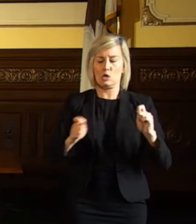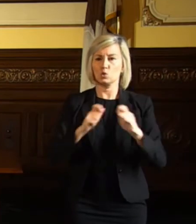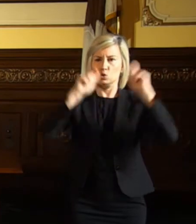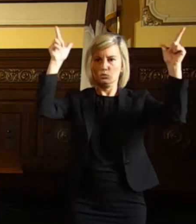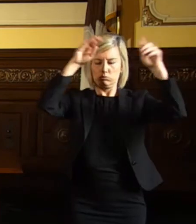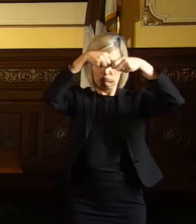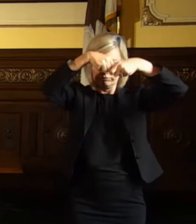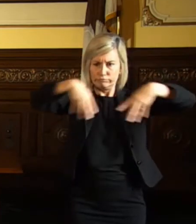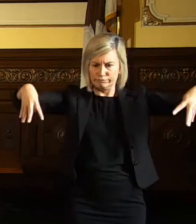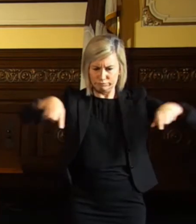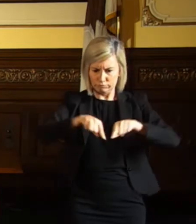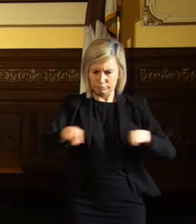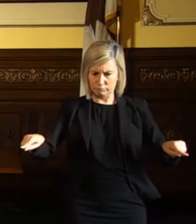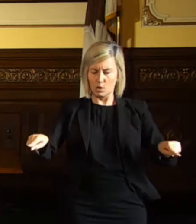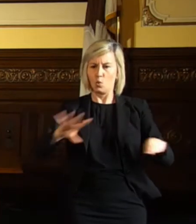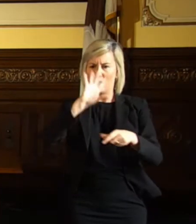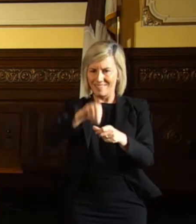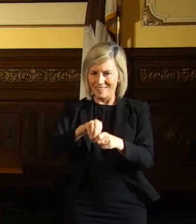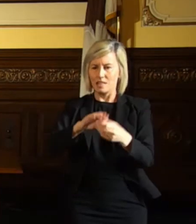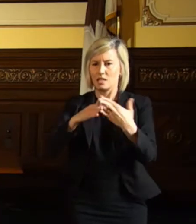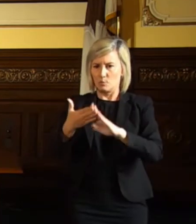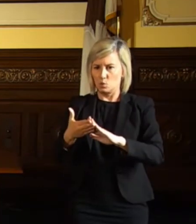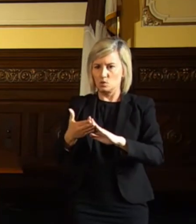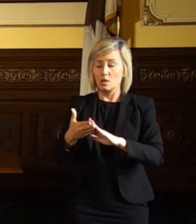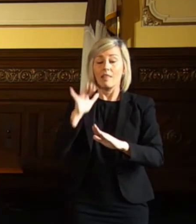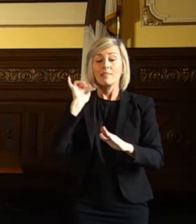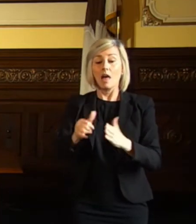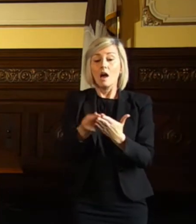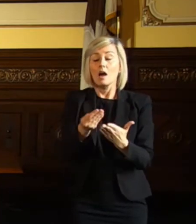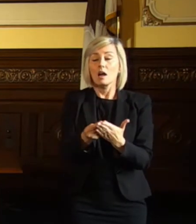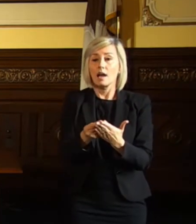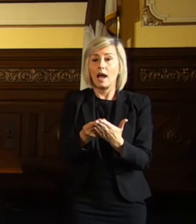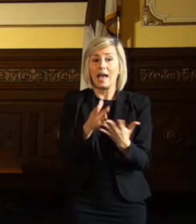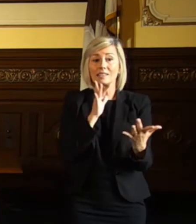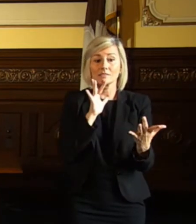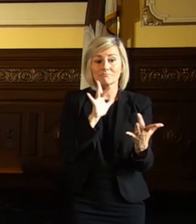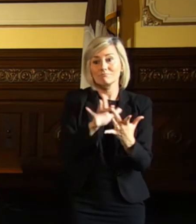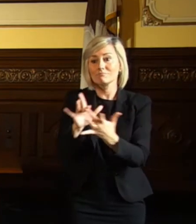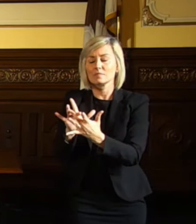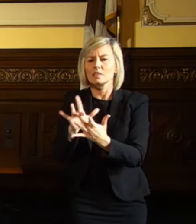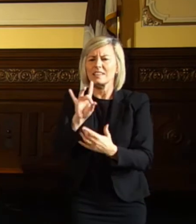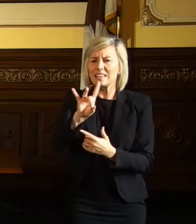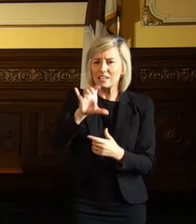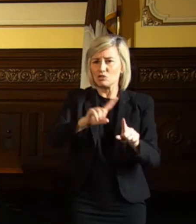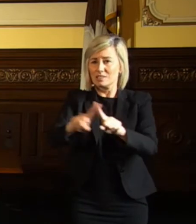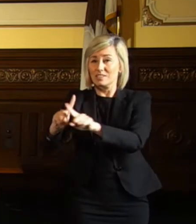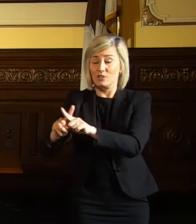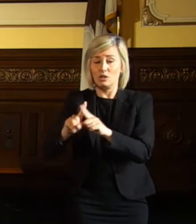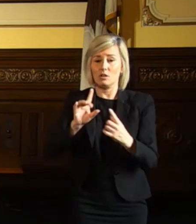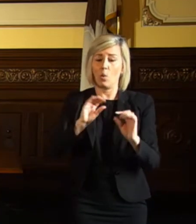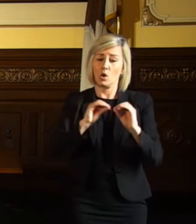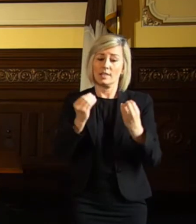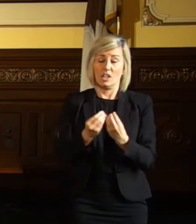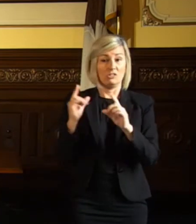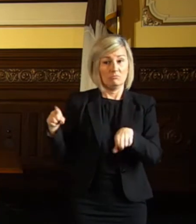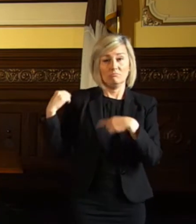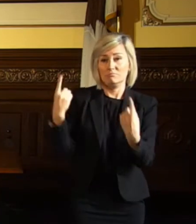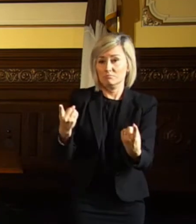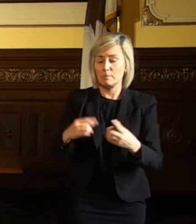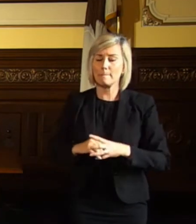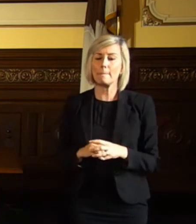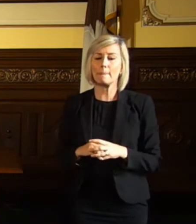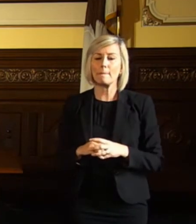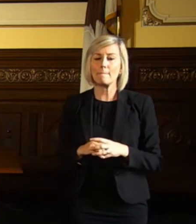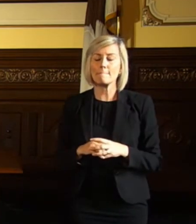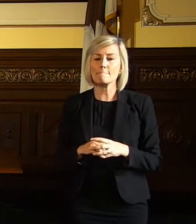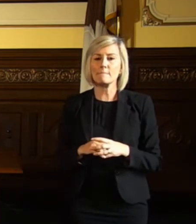their communities, the Response Fund has reached nearly 800 unique organizations to date. It